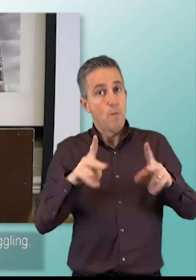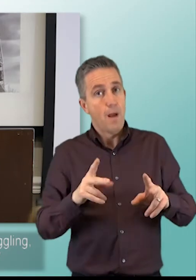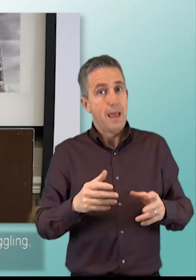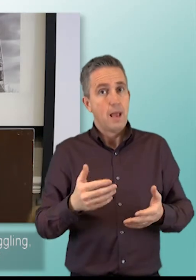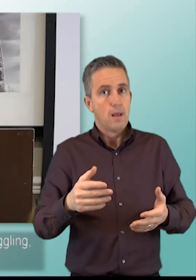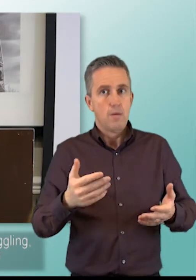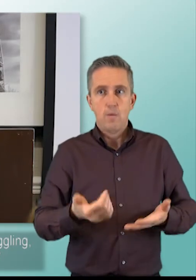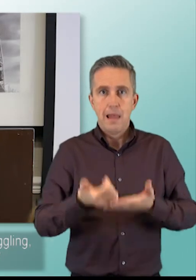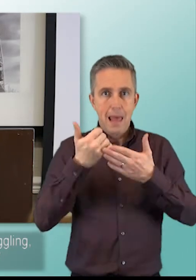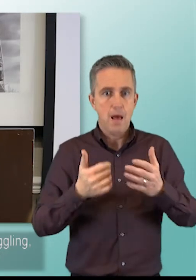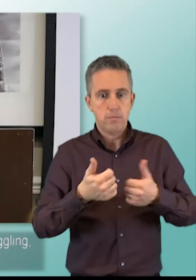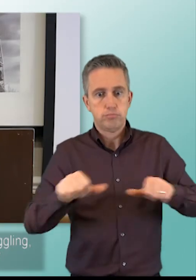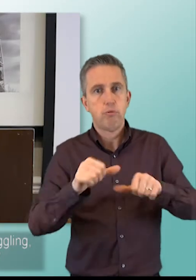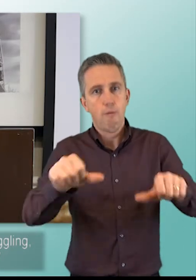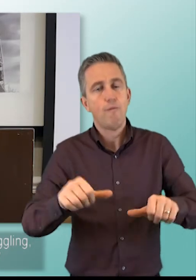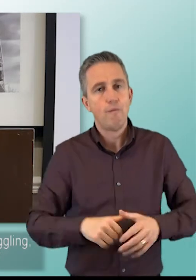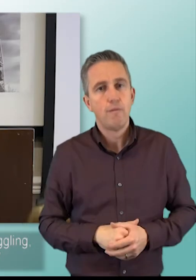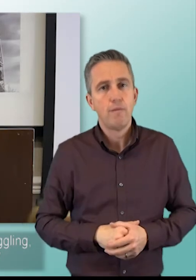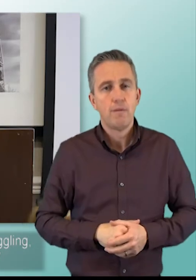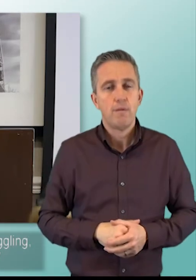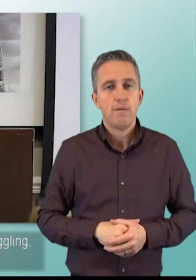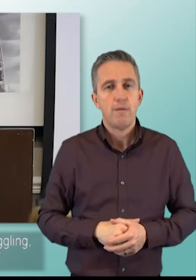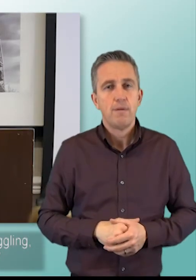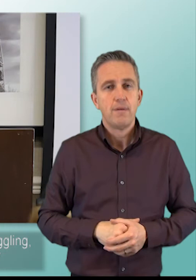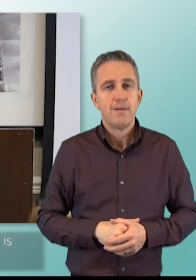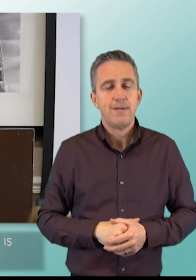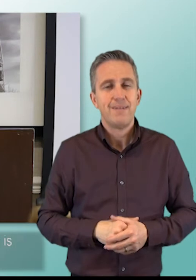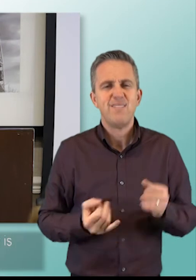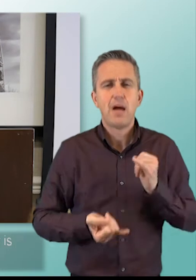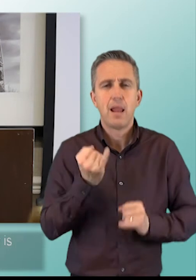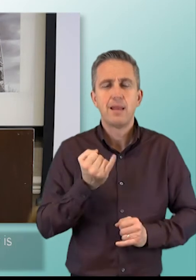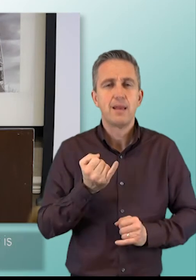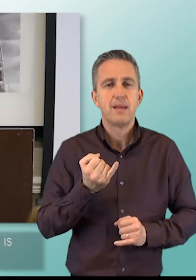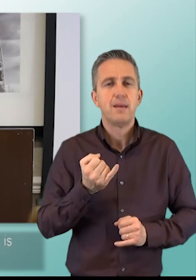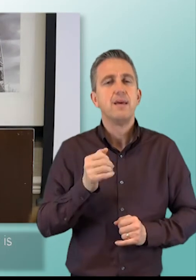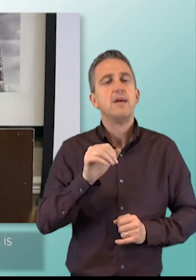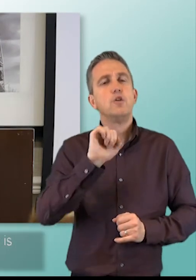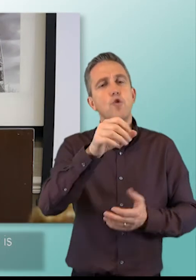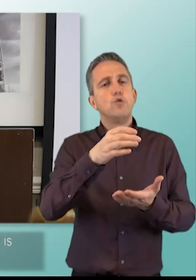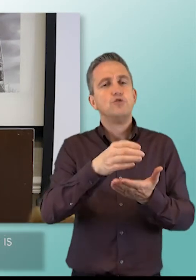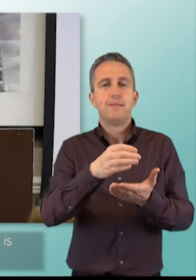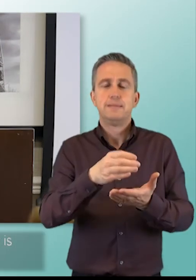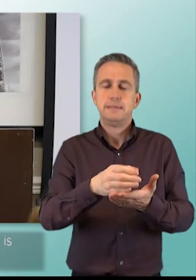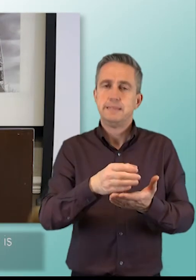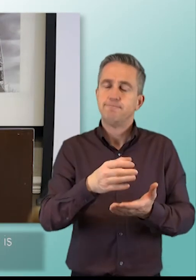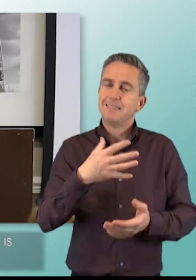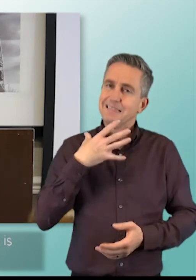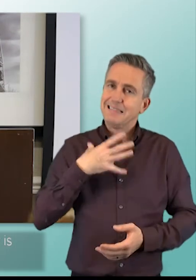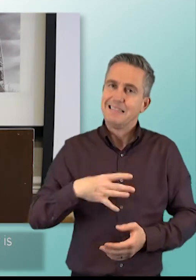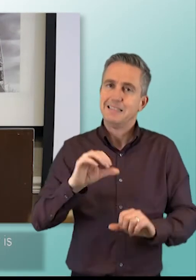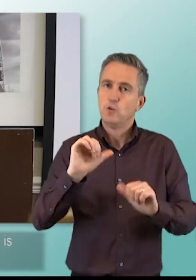awful lot of time if you're struggling particularly with something internally. And lastly, I would say that good governance of your charity